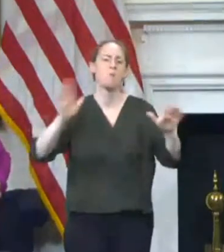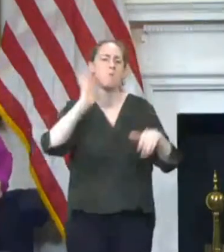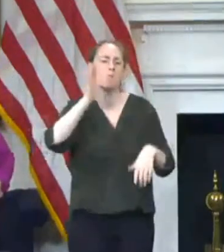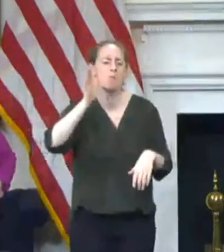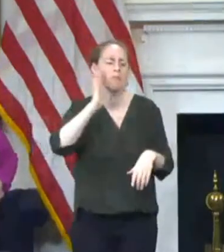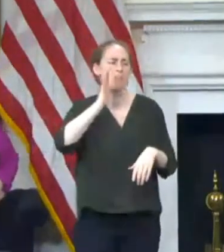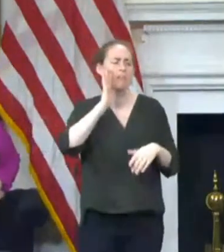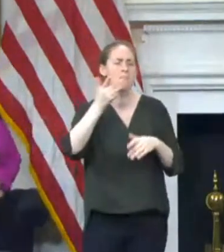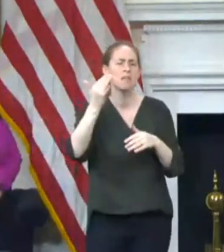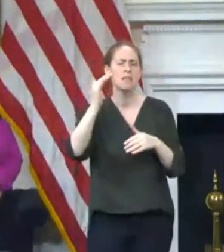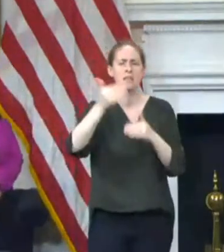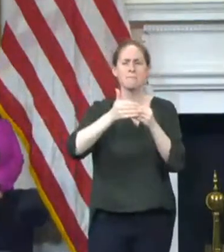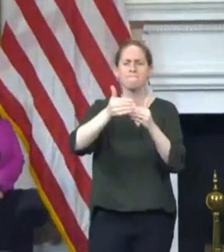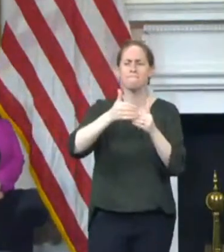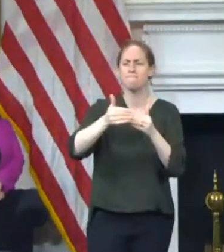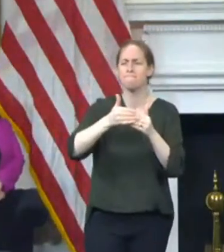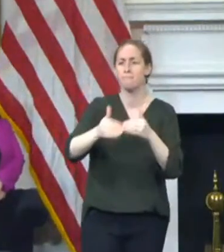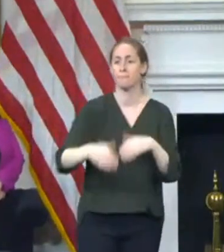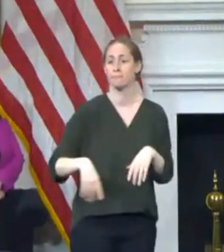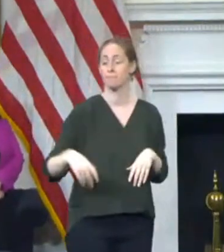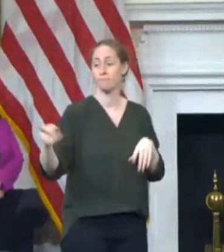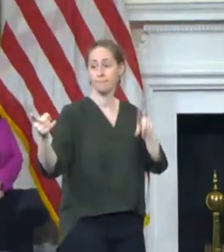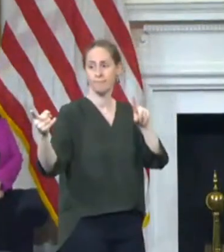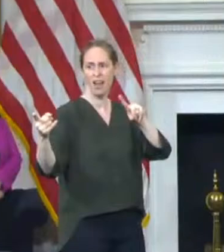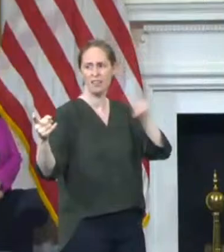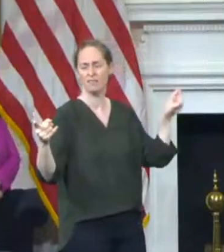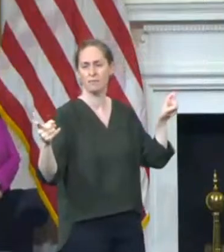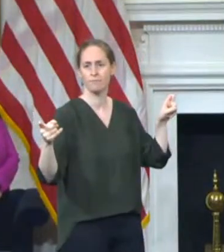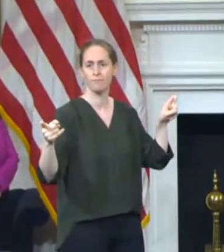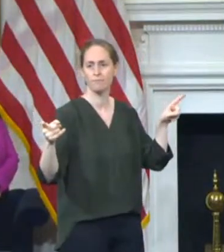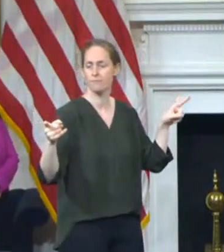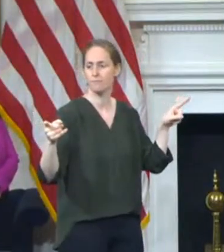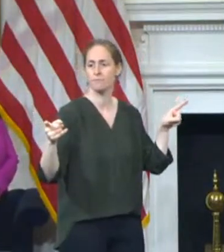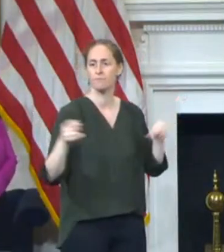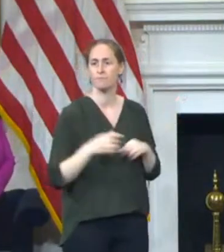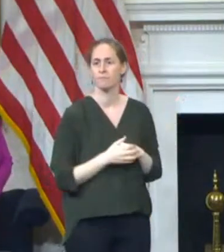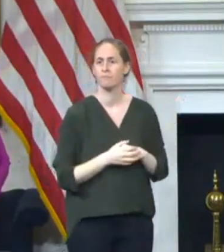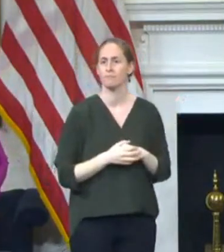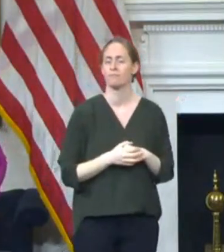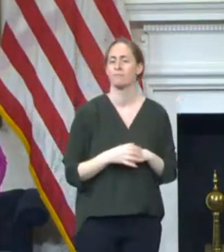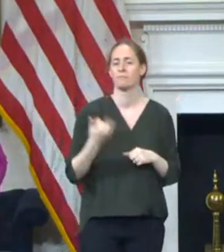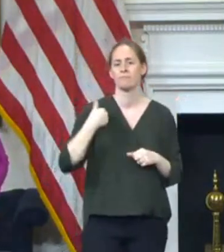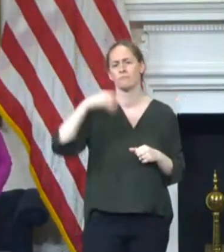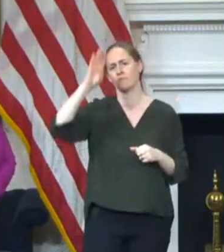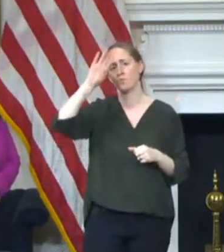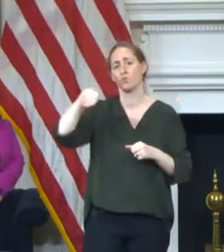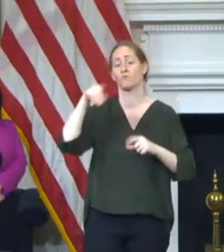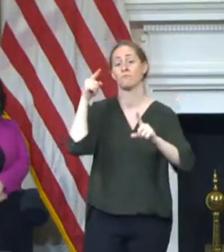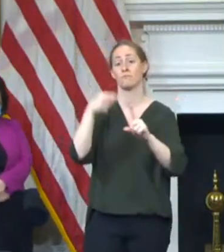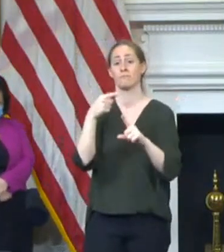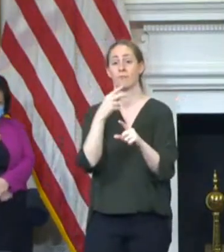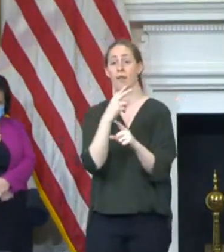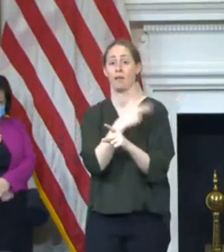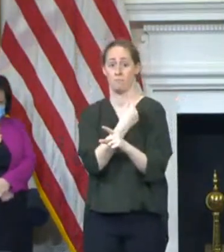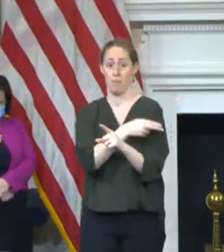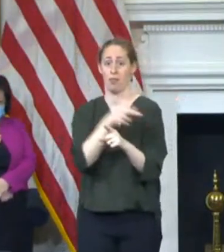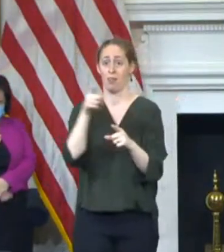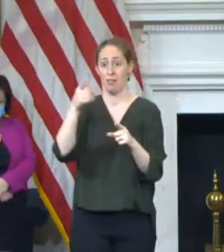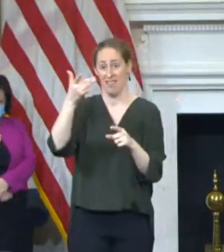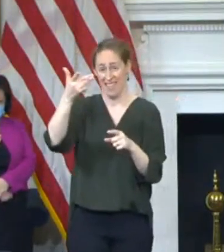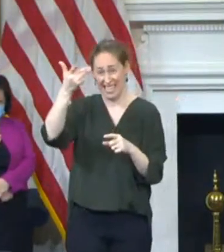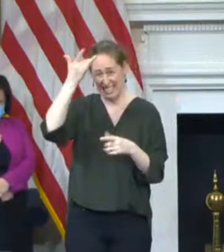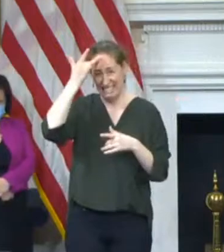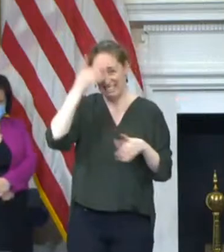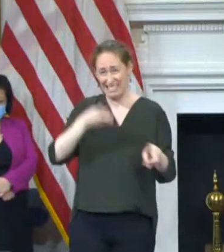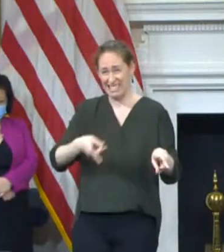I think I cut Mackenzie off, Phil. We know hospitalization rates are a lagging indicator. We're seeing COVID numbers increase,